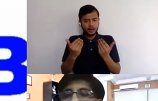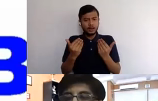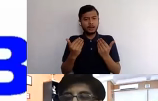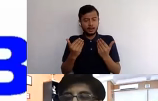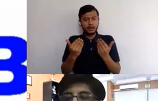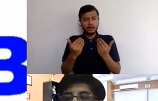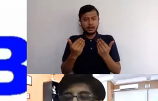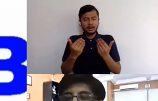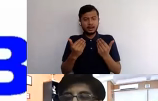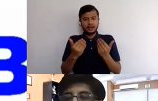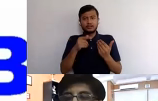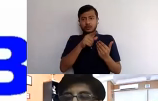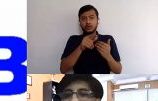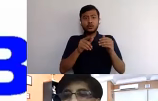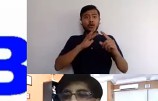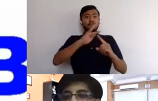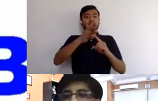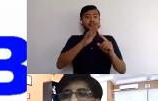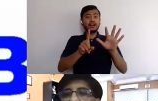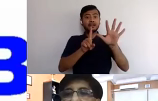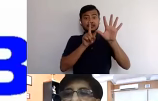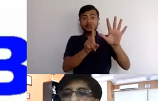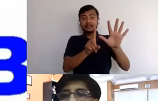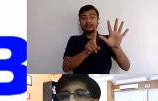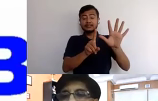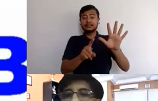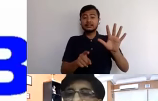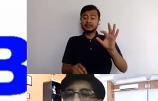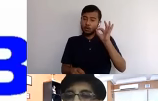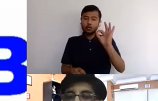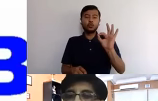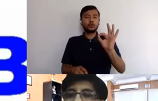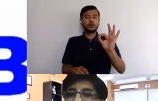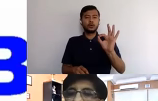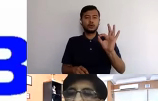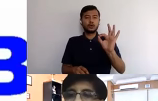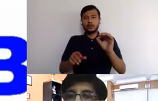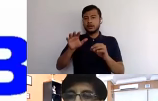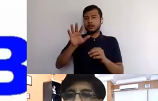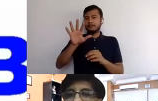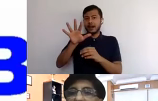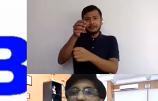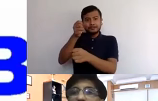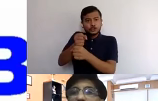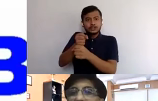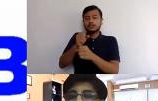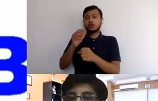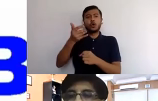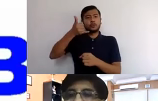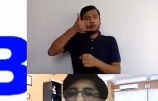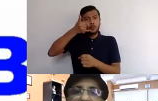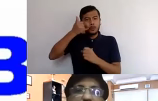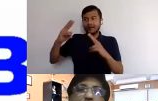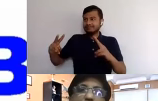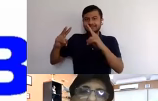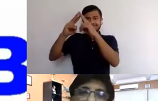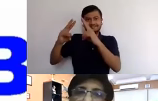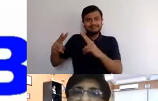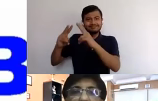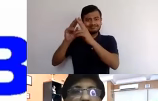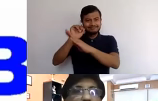really supplements and complements the deployment of the cellular mobile communications. While the 5G